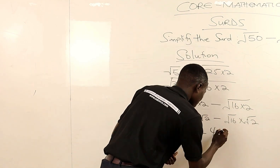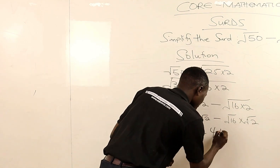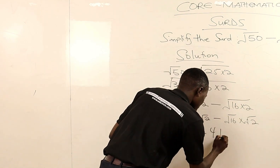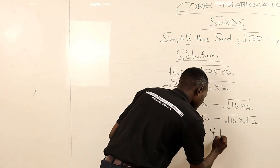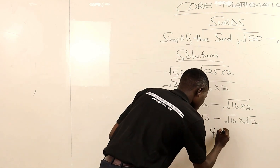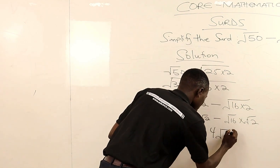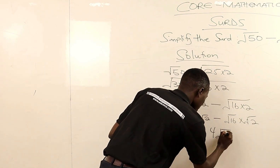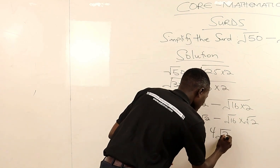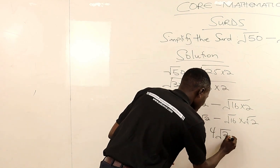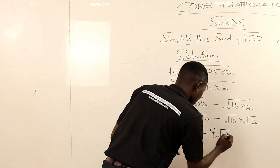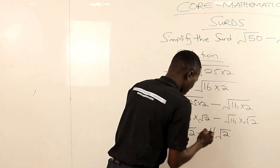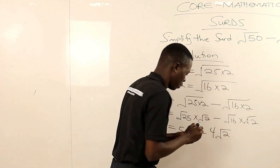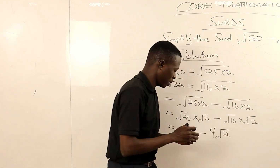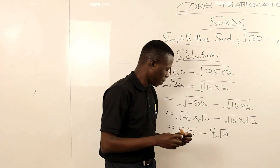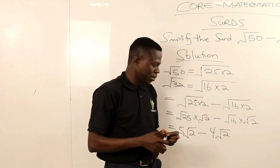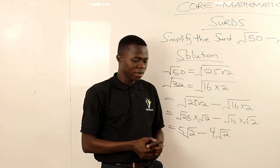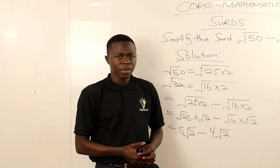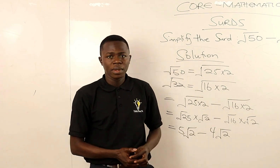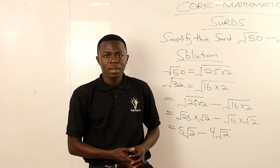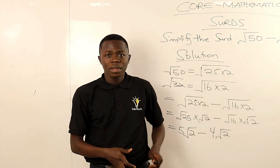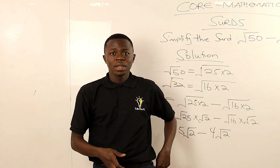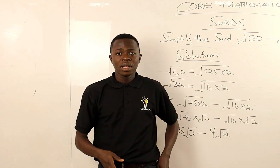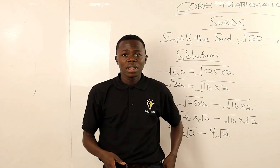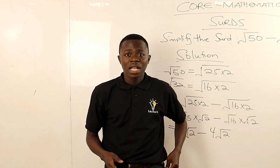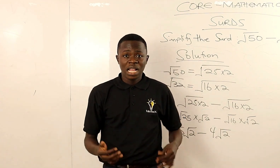multiply it by 4 and we get 4 square root of 2.